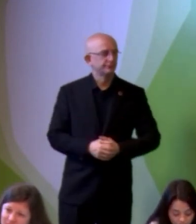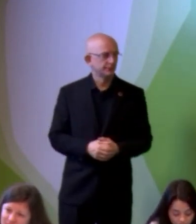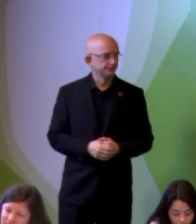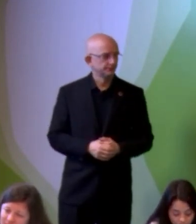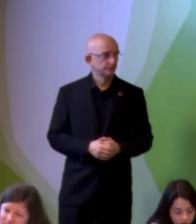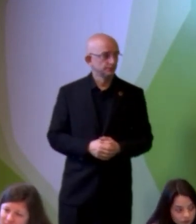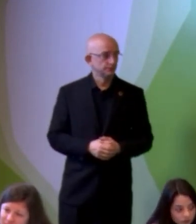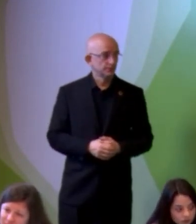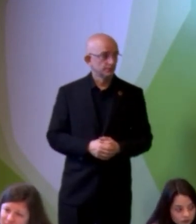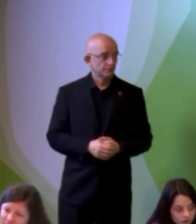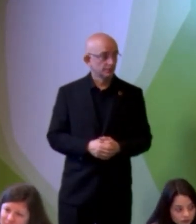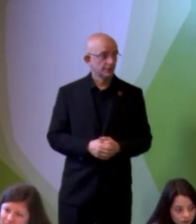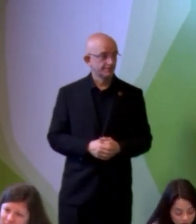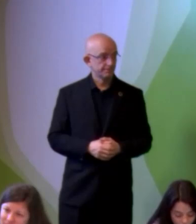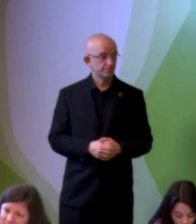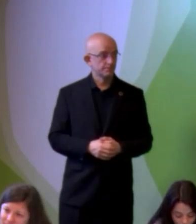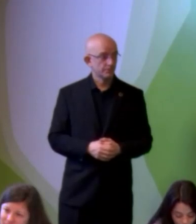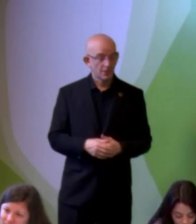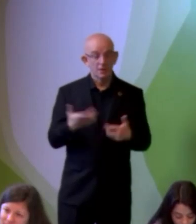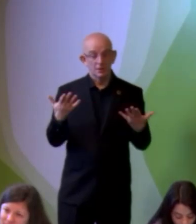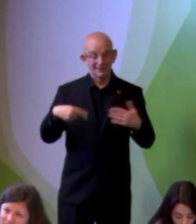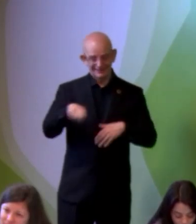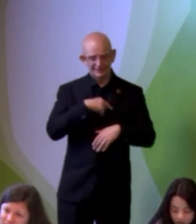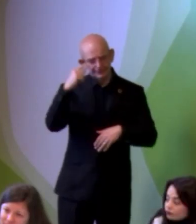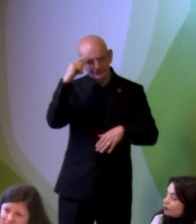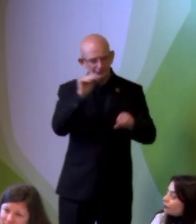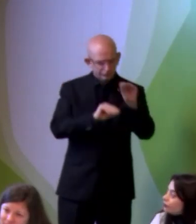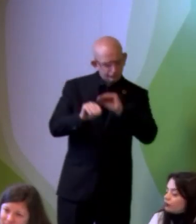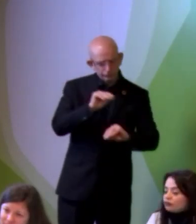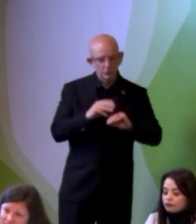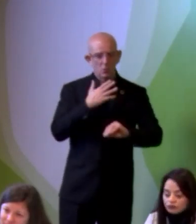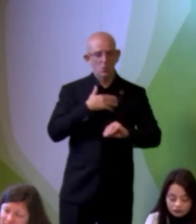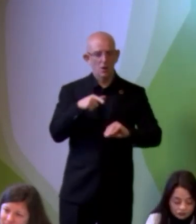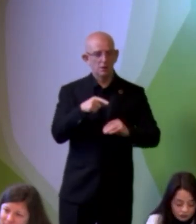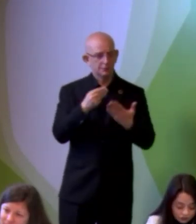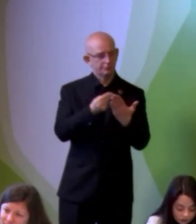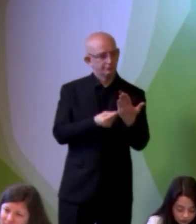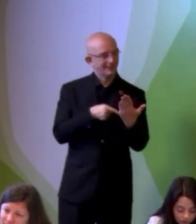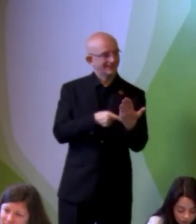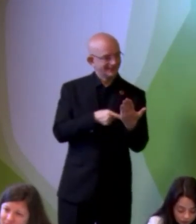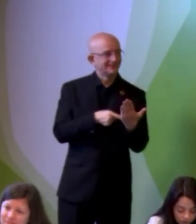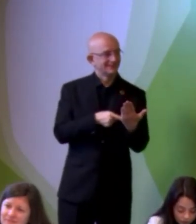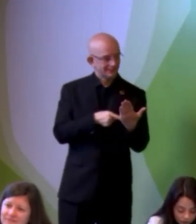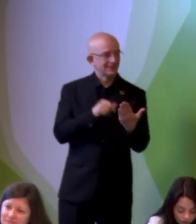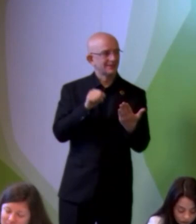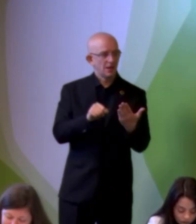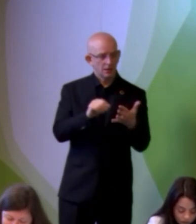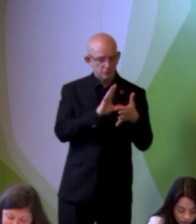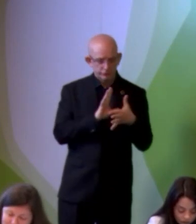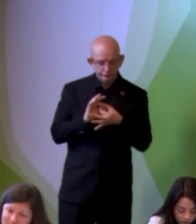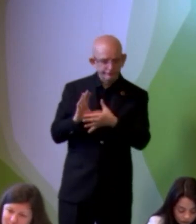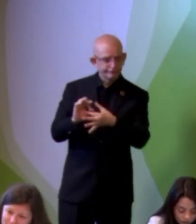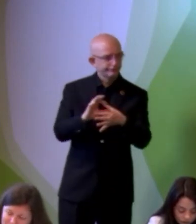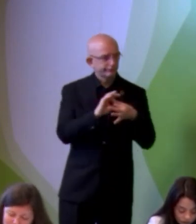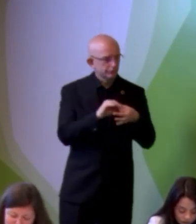design of the infrastructure, which should be at least inclusive, where a child